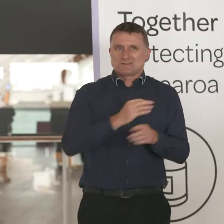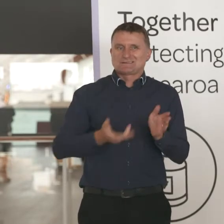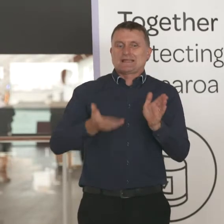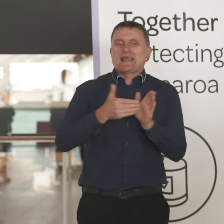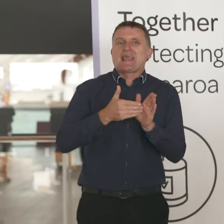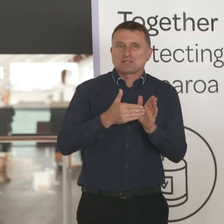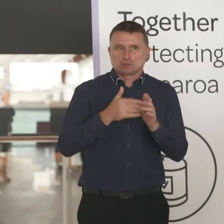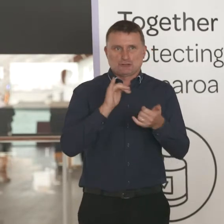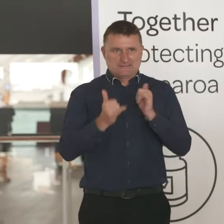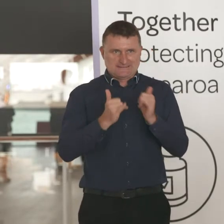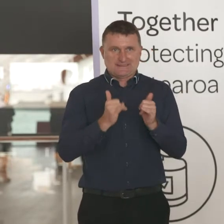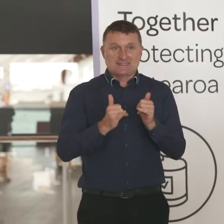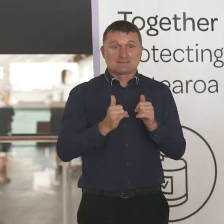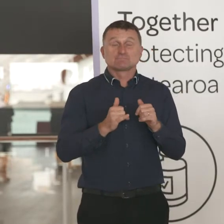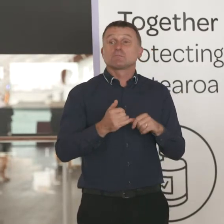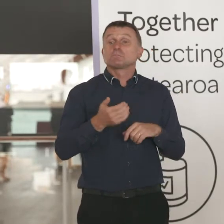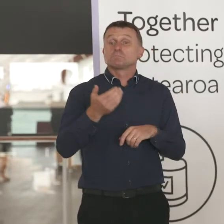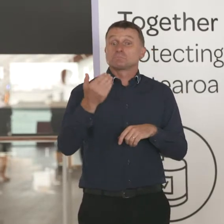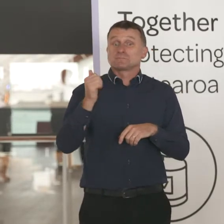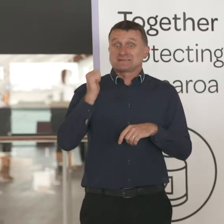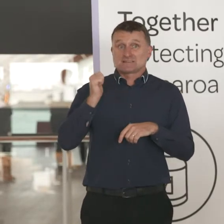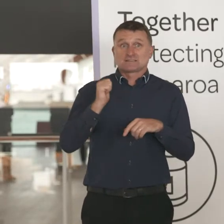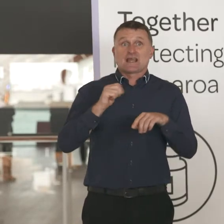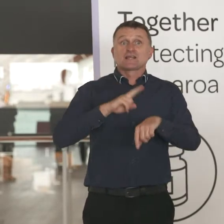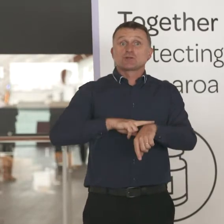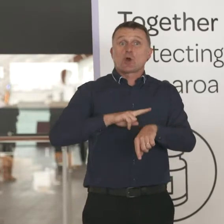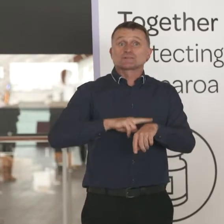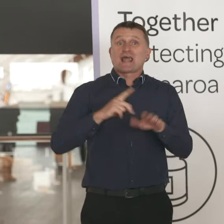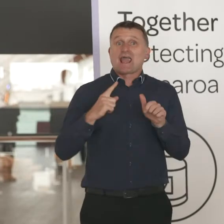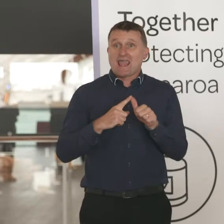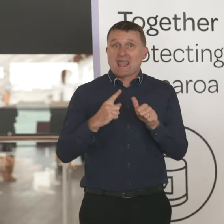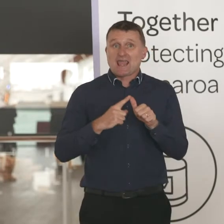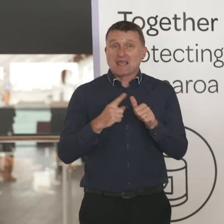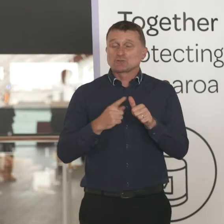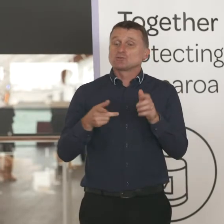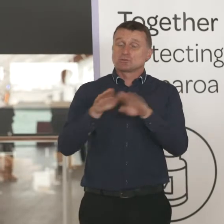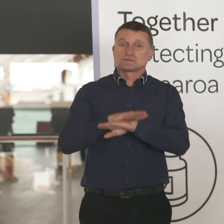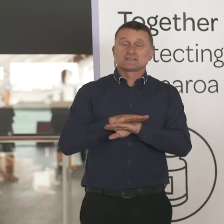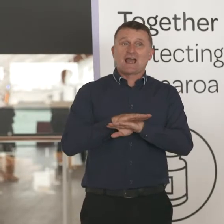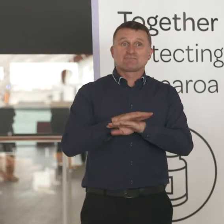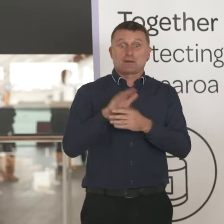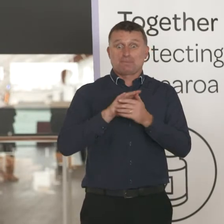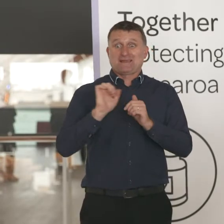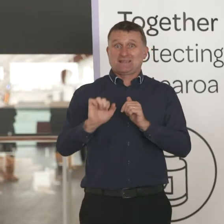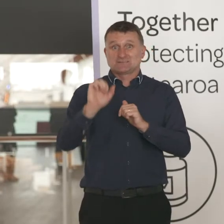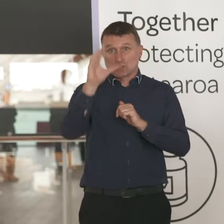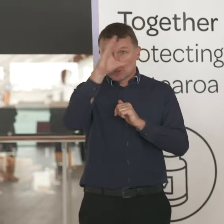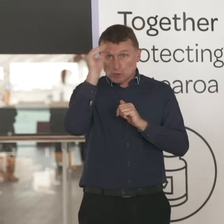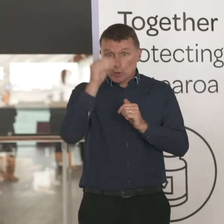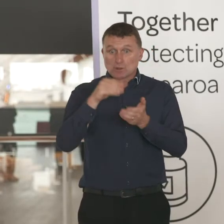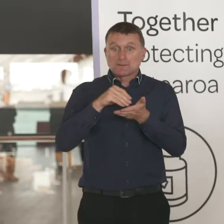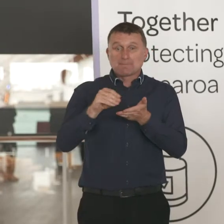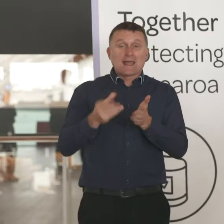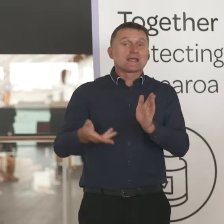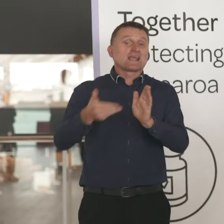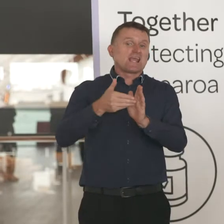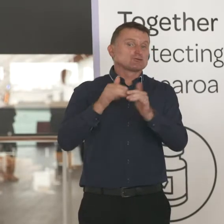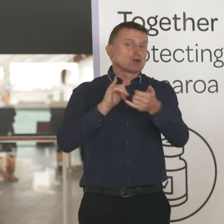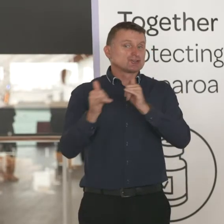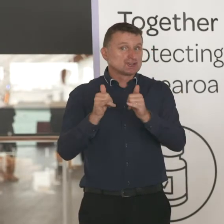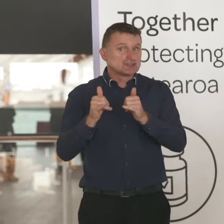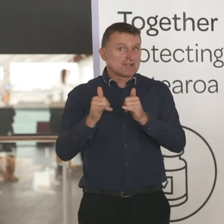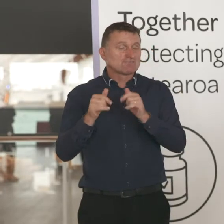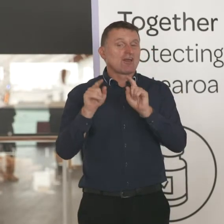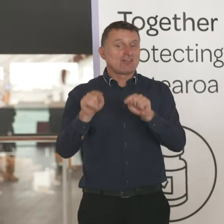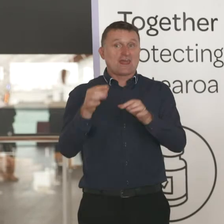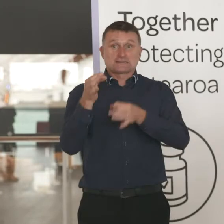off yesterday and also this morning in an interview that decision is currently being reviewed by the DHBs